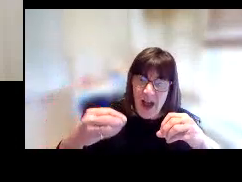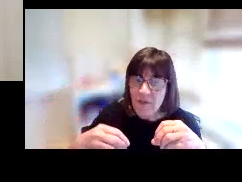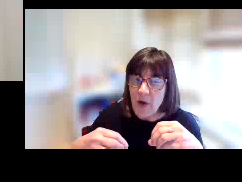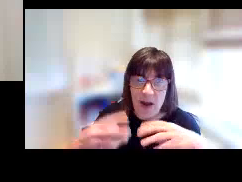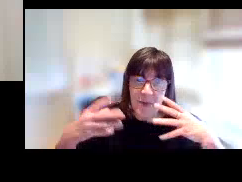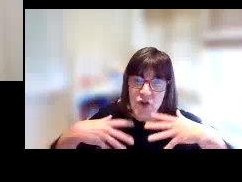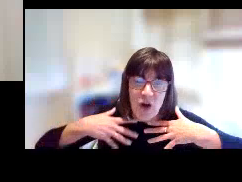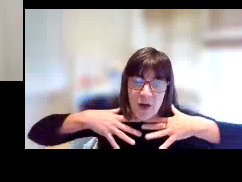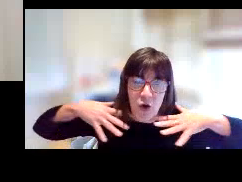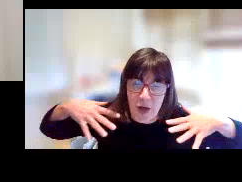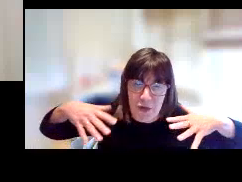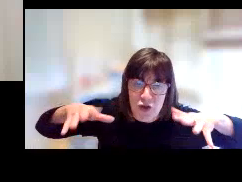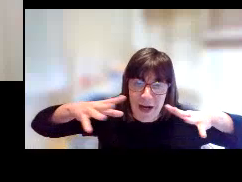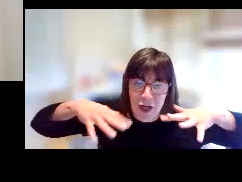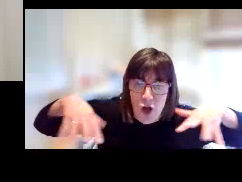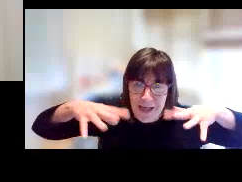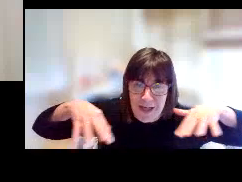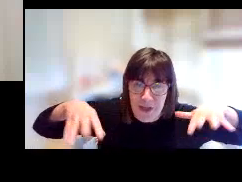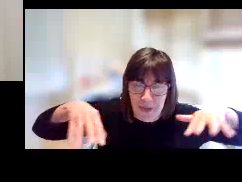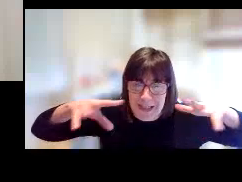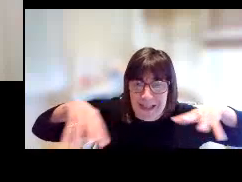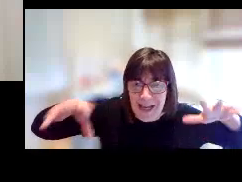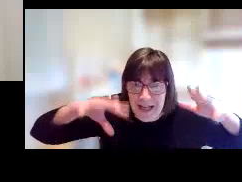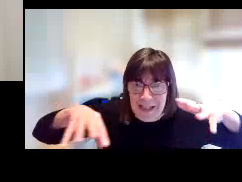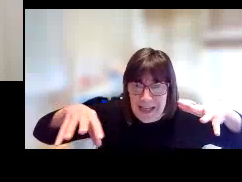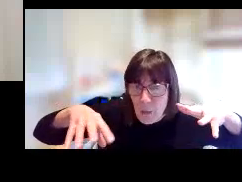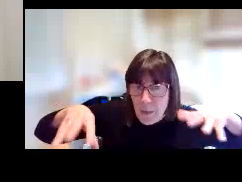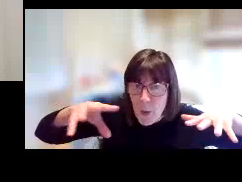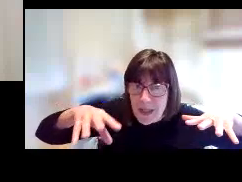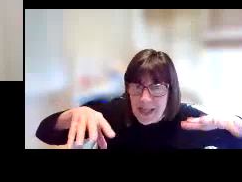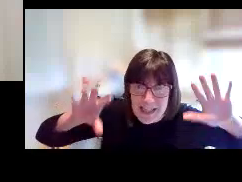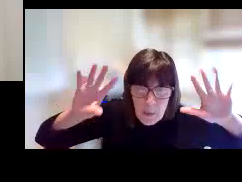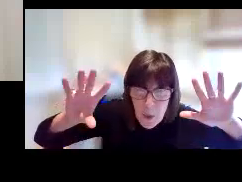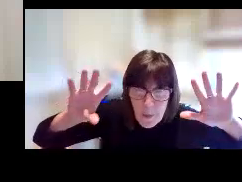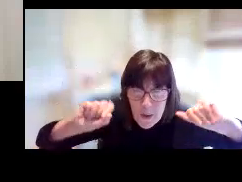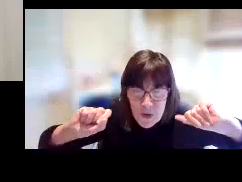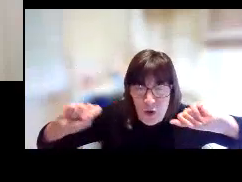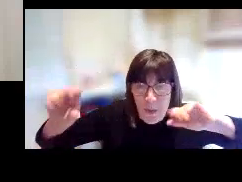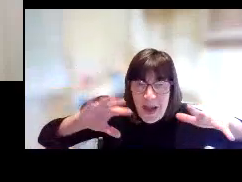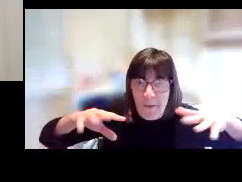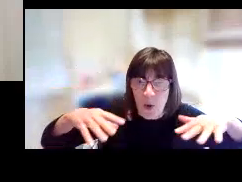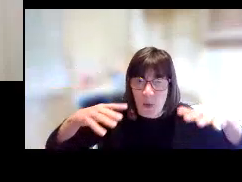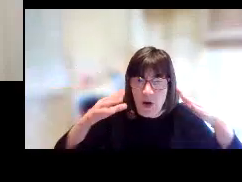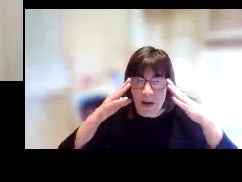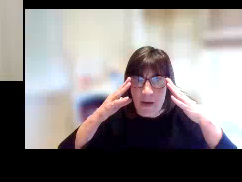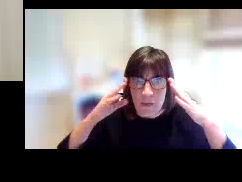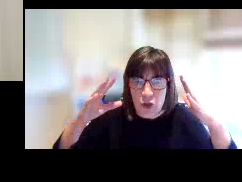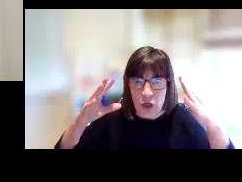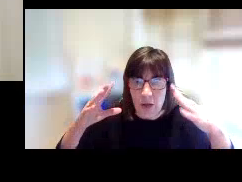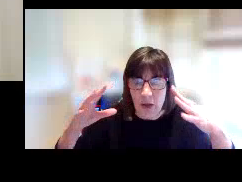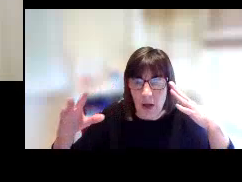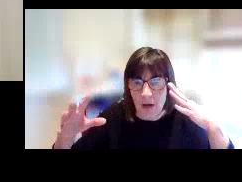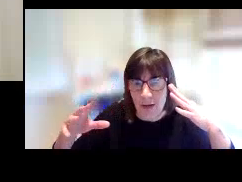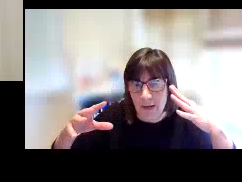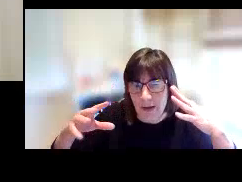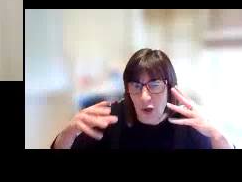So I've been trying all over to try and contact somebody to kind of say, can we publicise, can we put a poster up? But we're not having